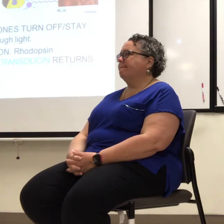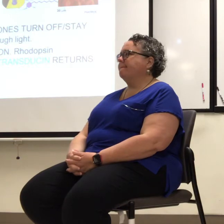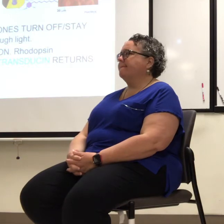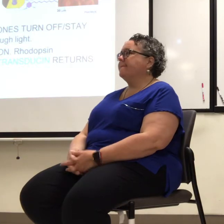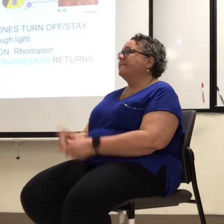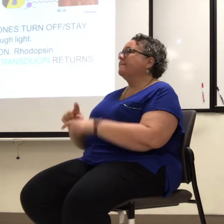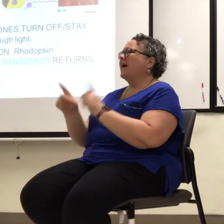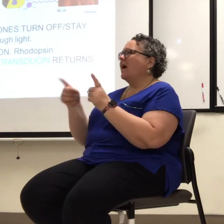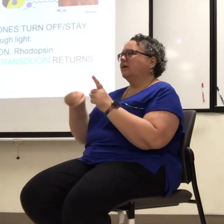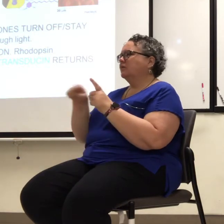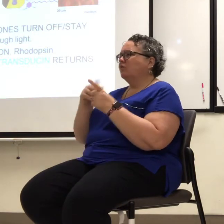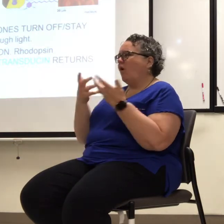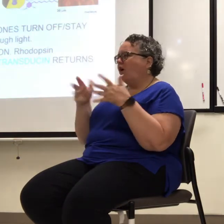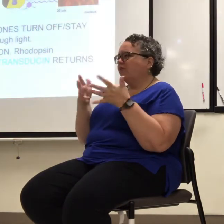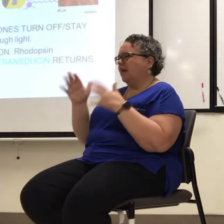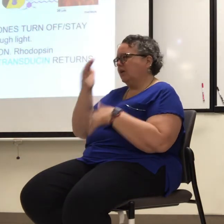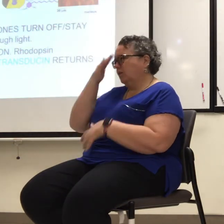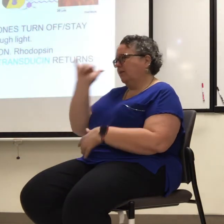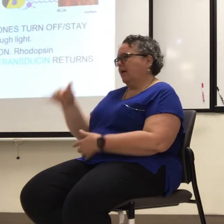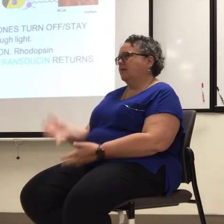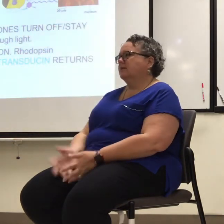But you already knew that.